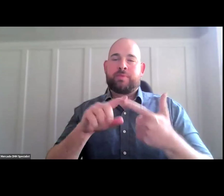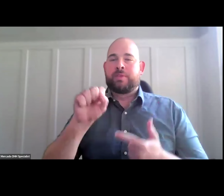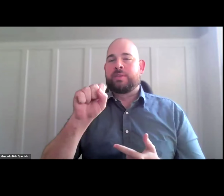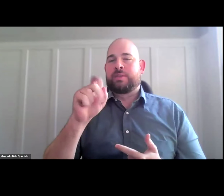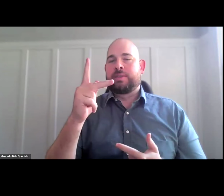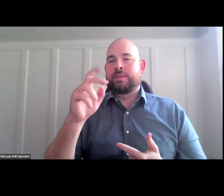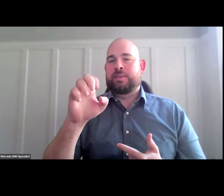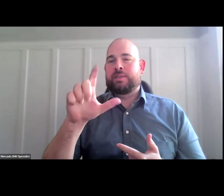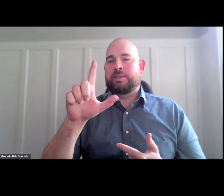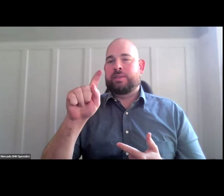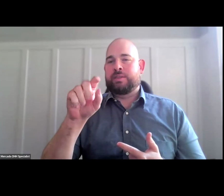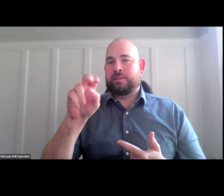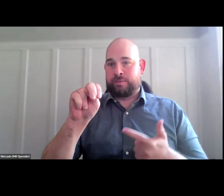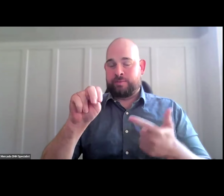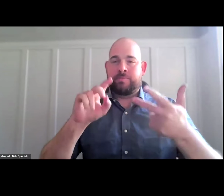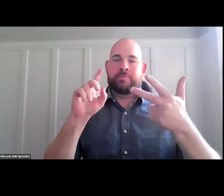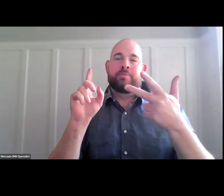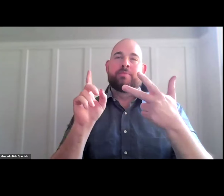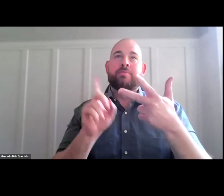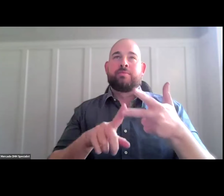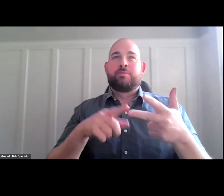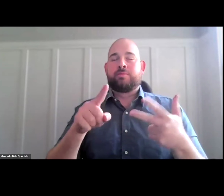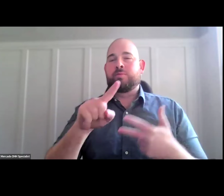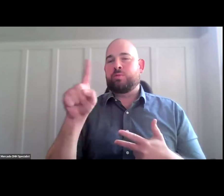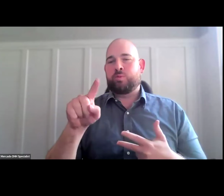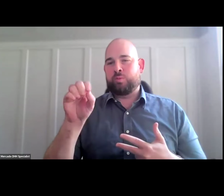graveyard. The second is skeleton.